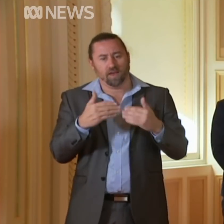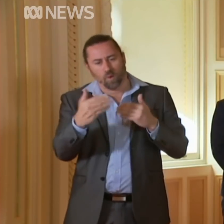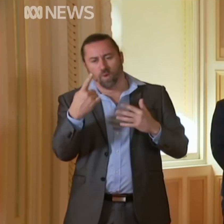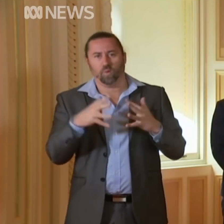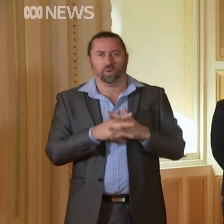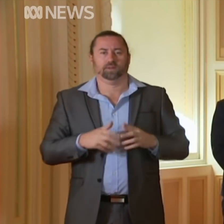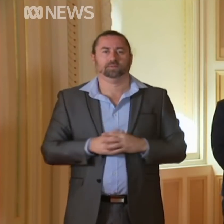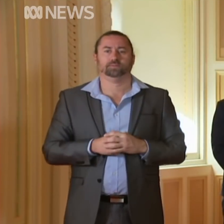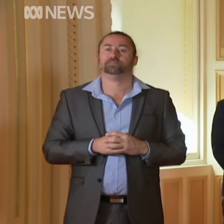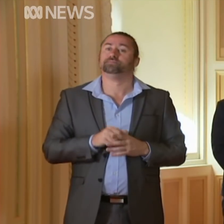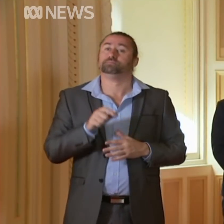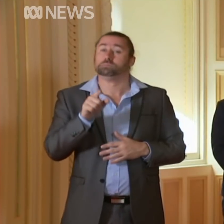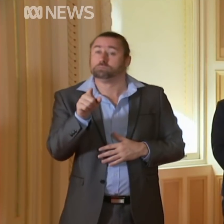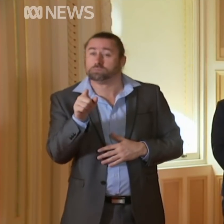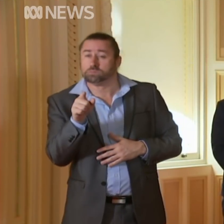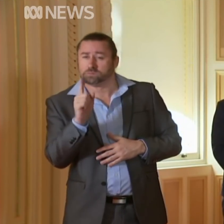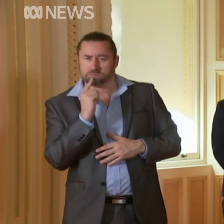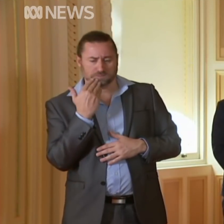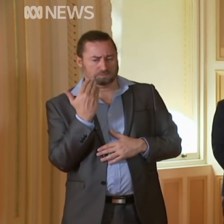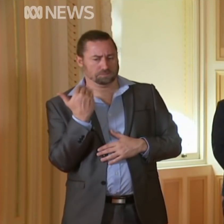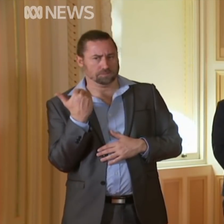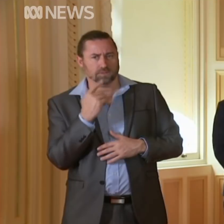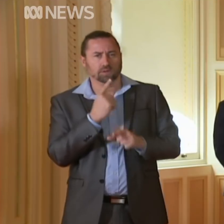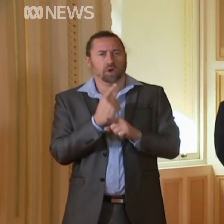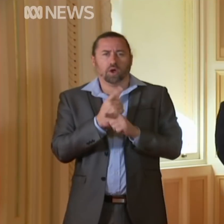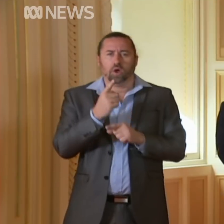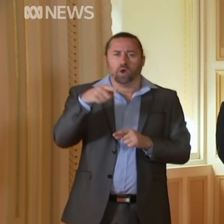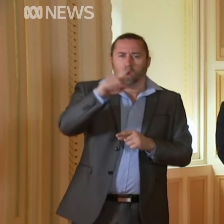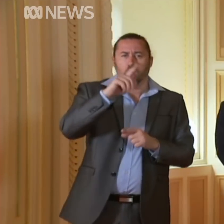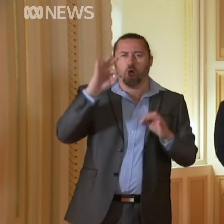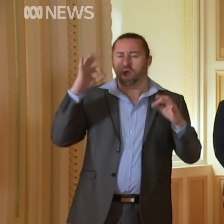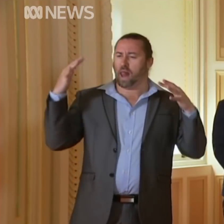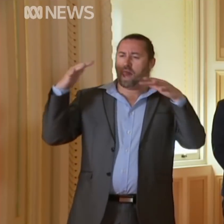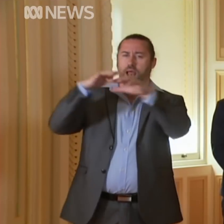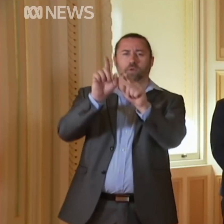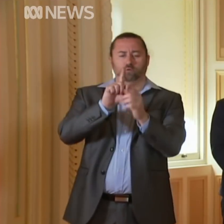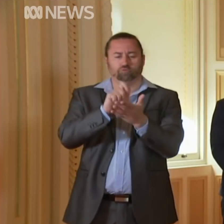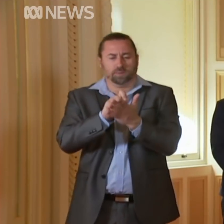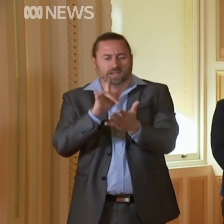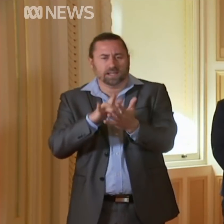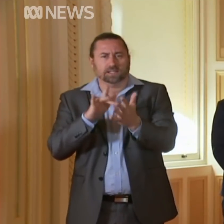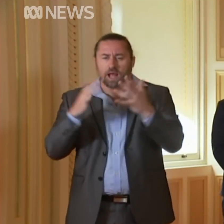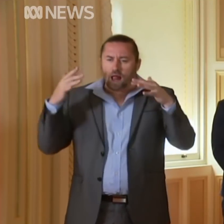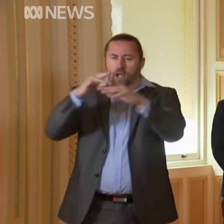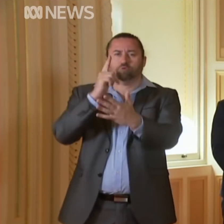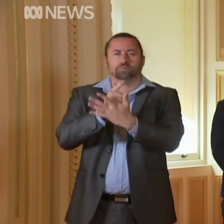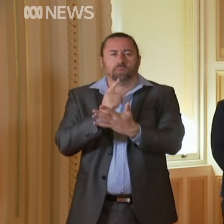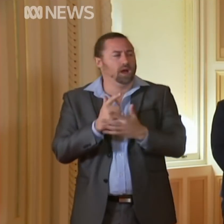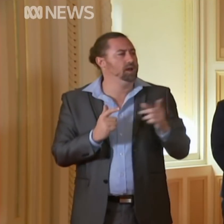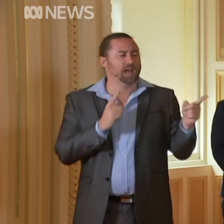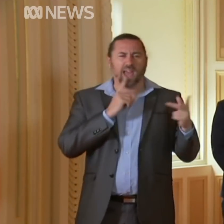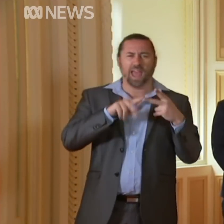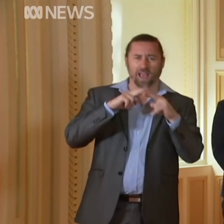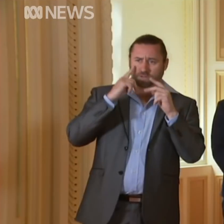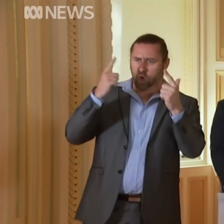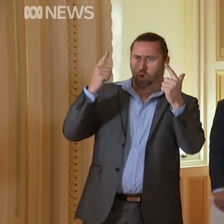Premier, just a moment ago you said that people should be avoiding crowds in shopping centres and such. If they see a larger number